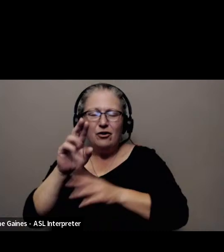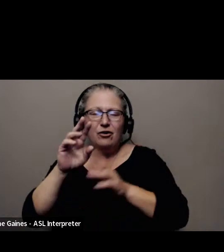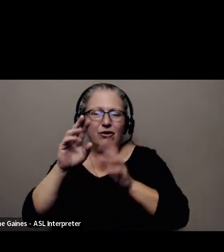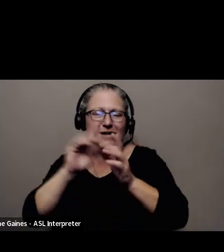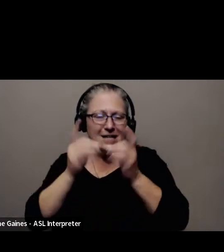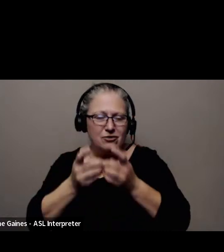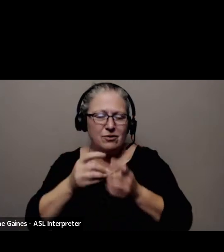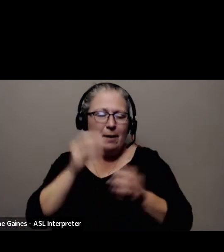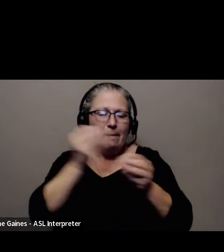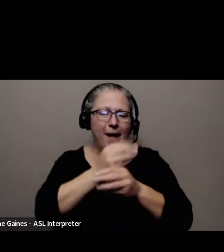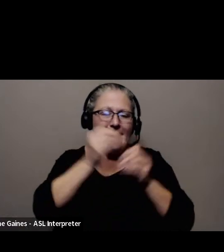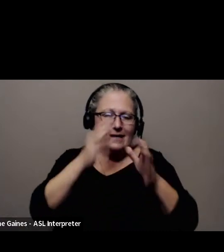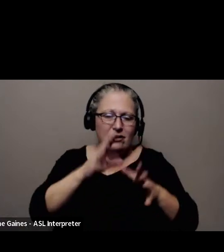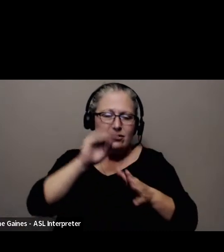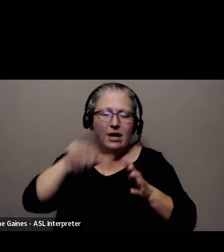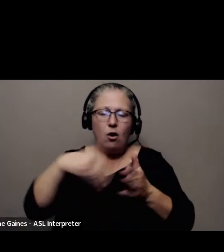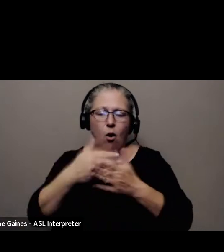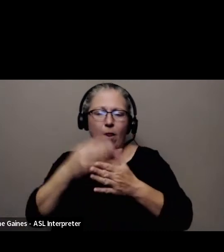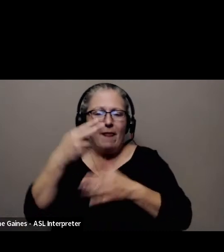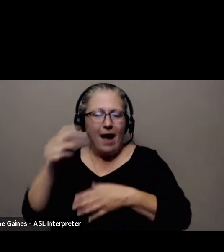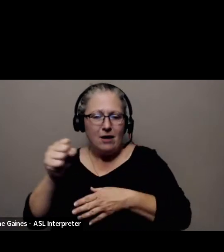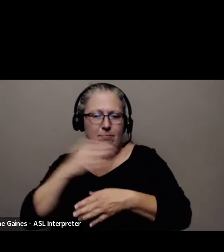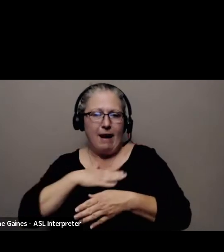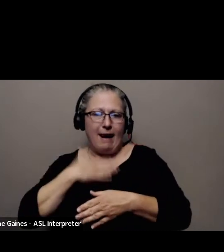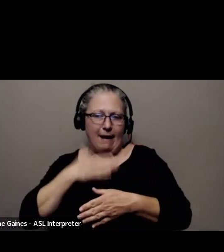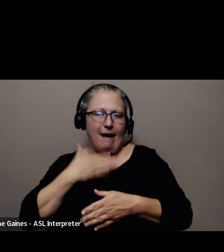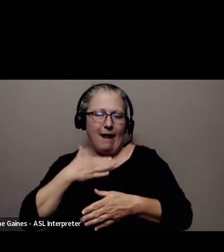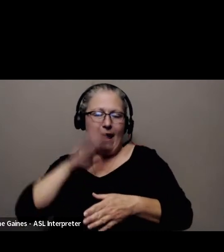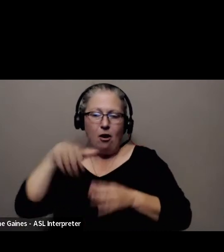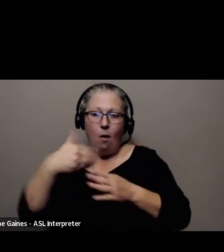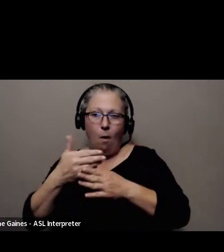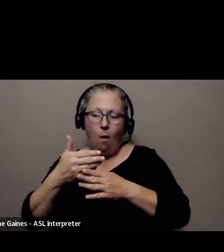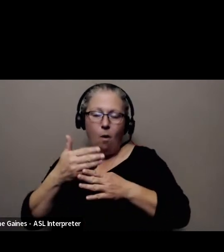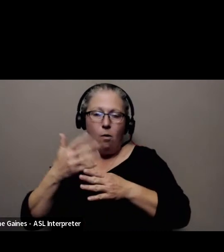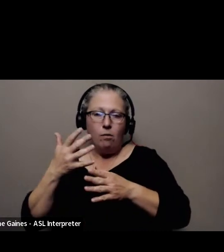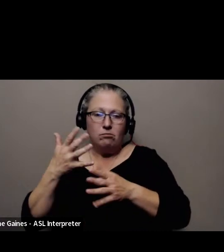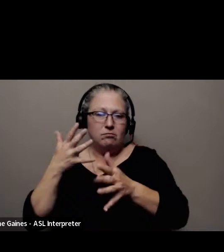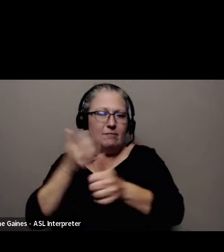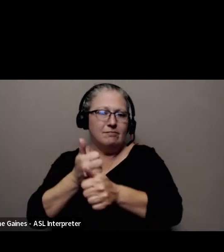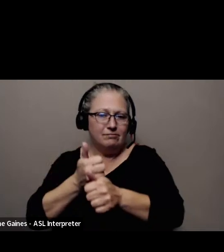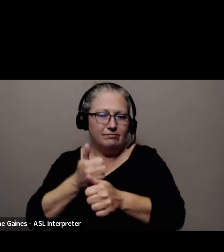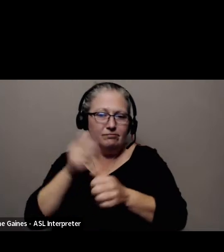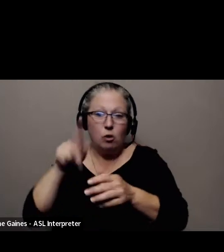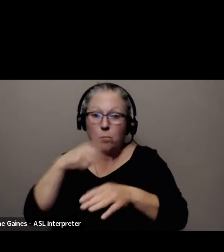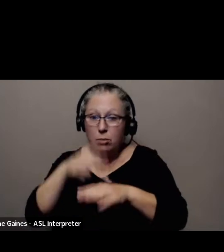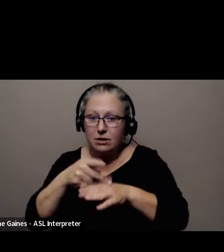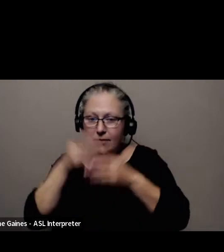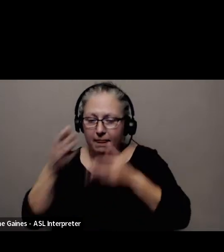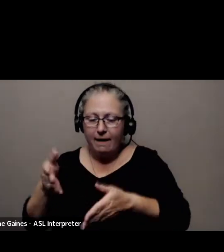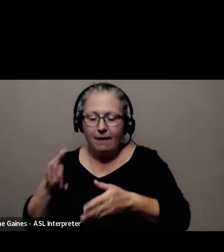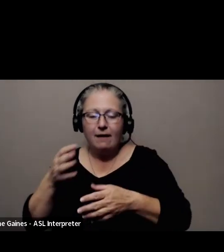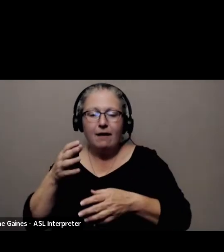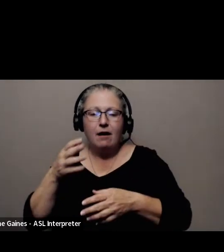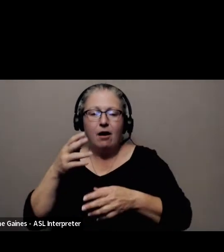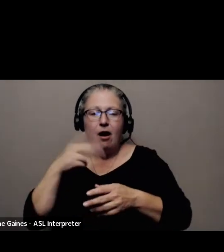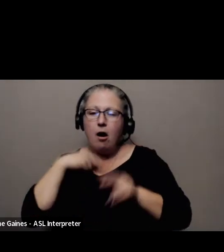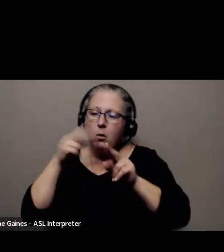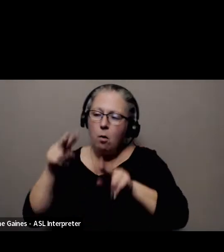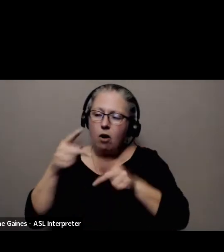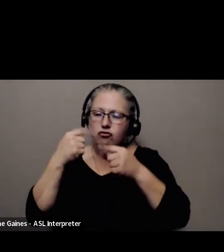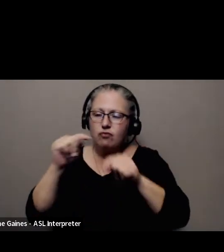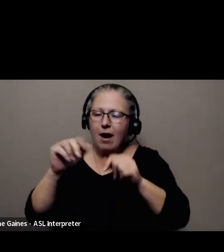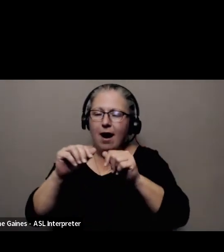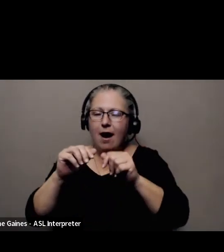schools. I'm glad that came back up to speed. The principals were there. I got to see how we're trying to disrupt and